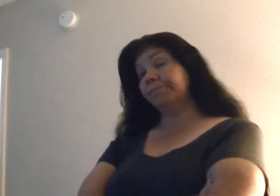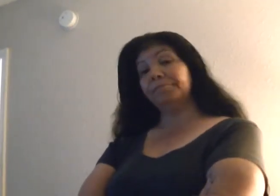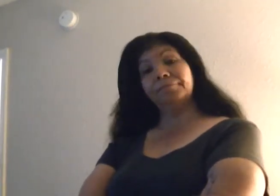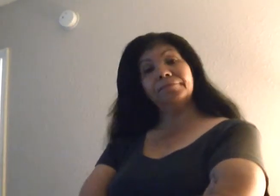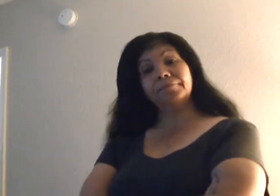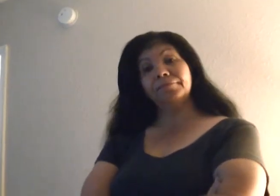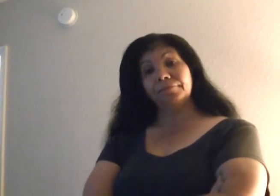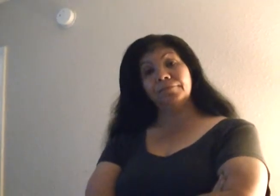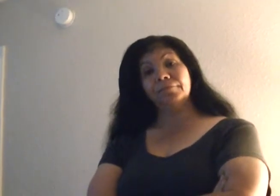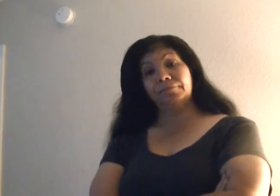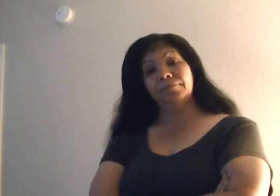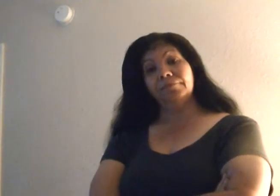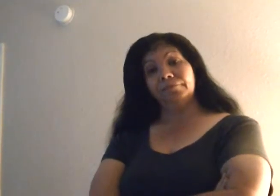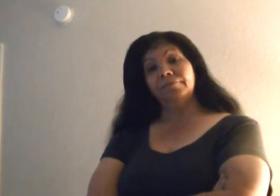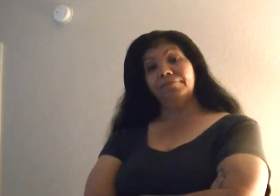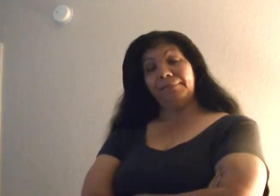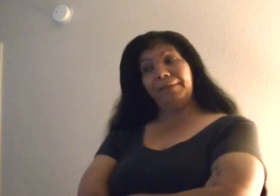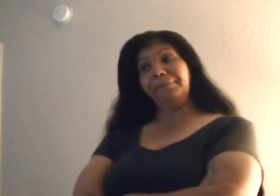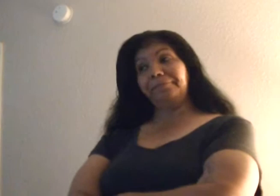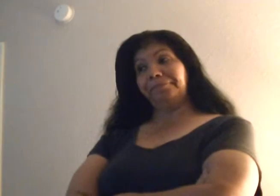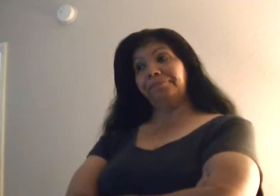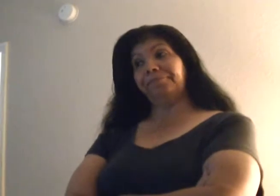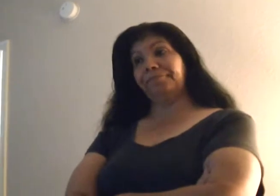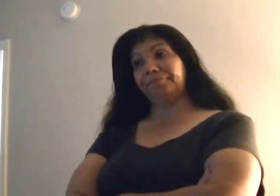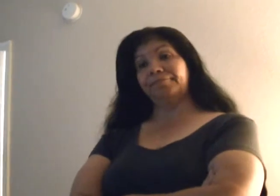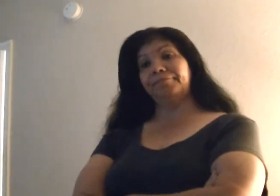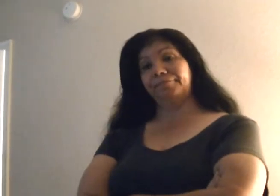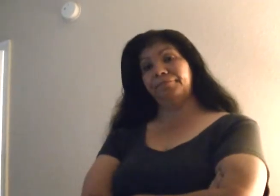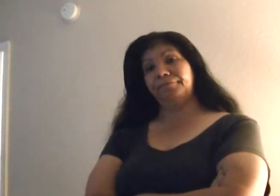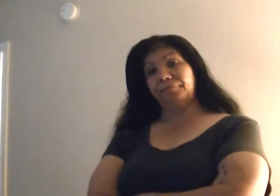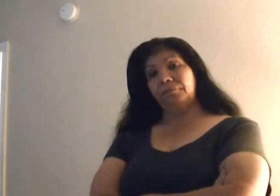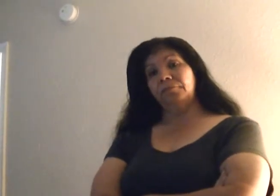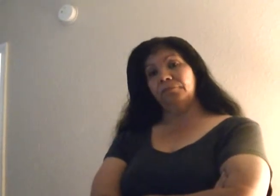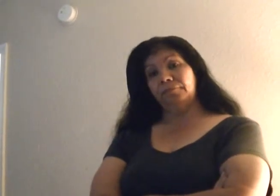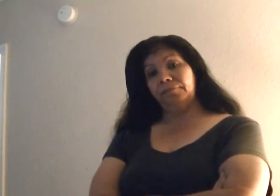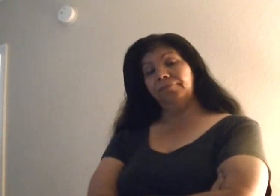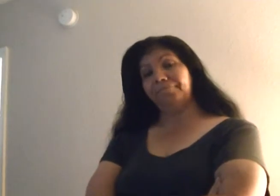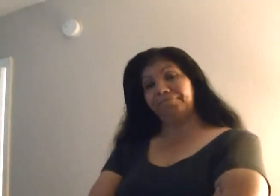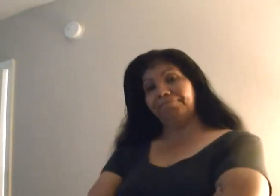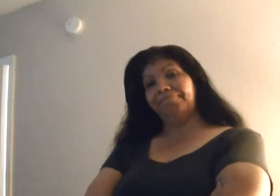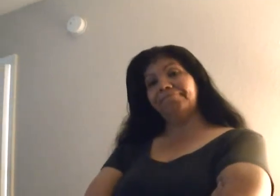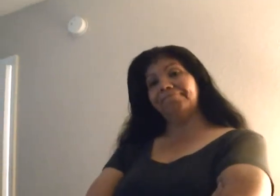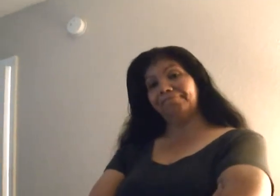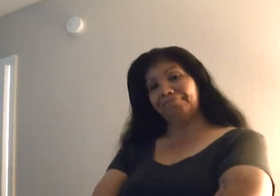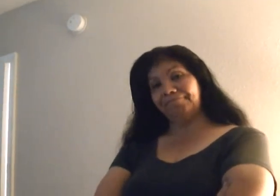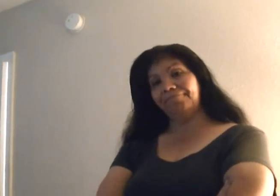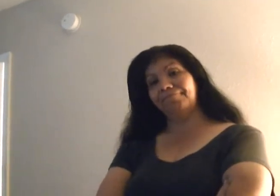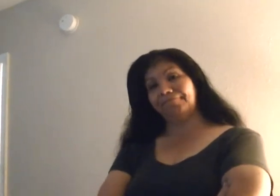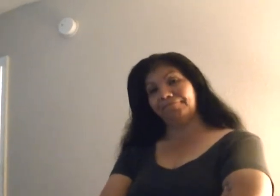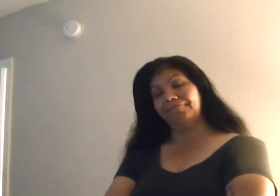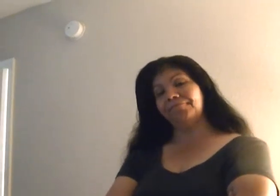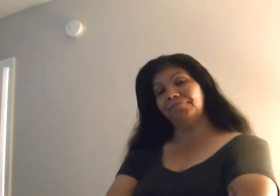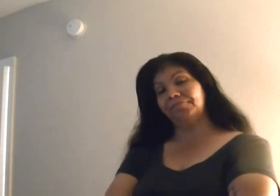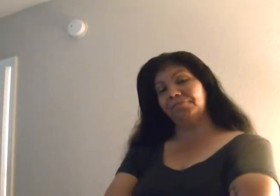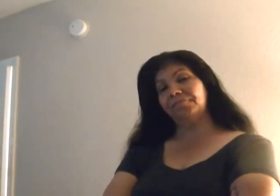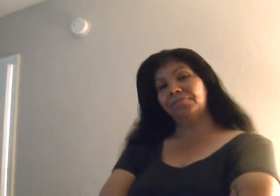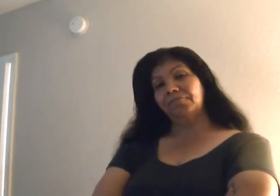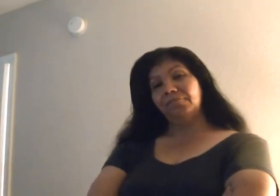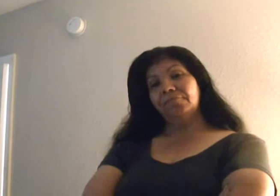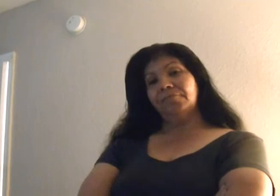first. Yep. And that's found in Psalms 27 chapter. You can read all about it there. And when we see the enemy coming in, we have